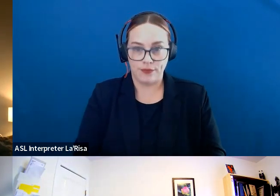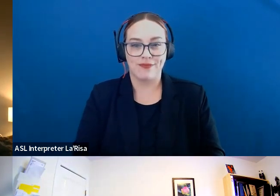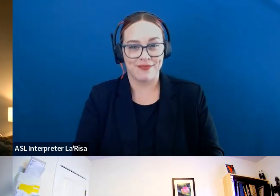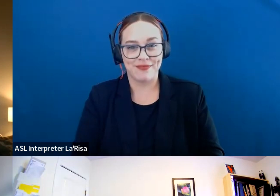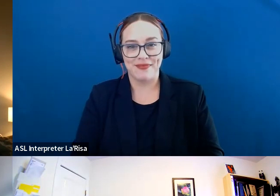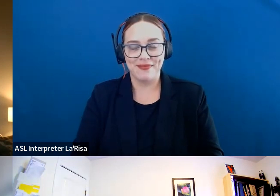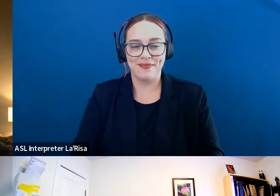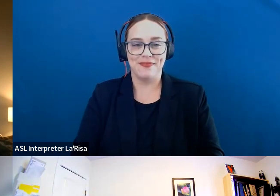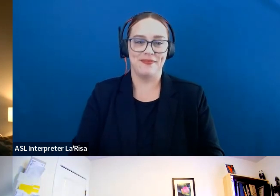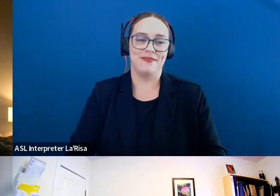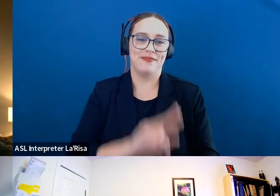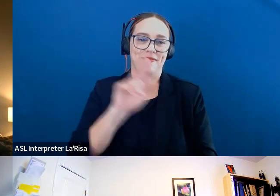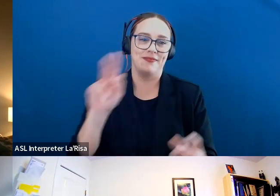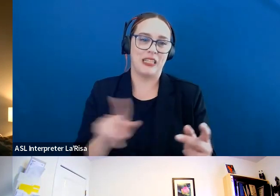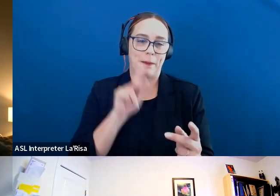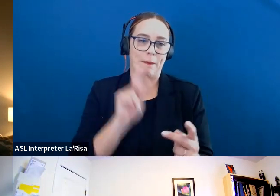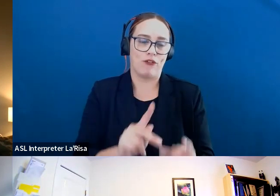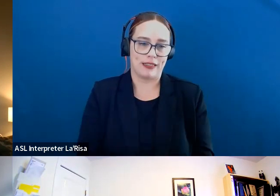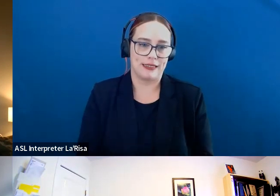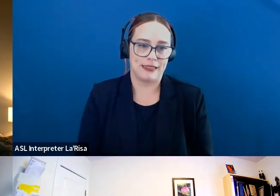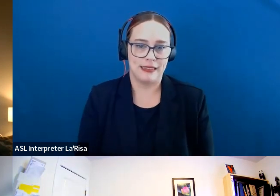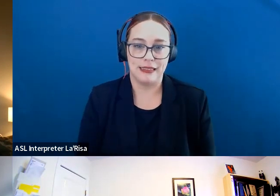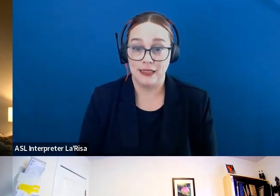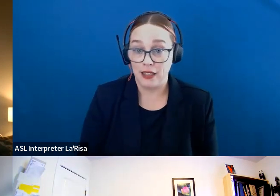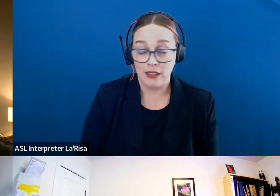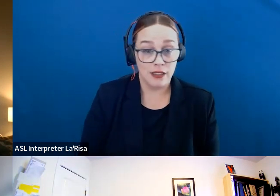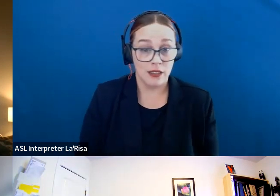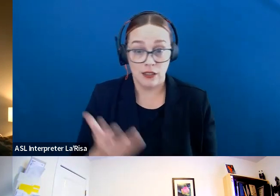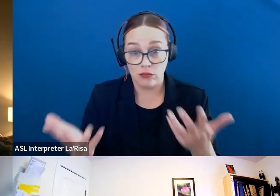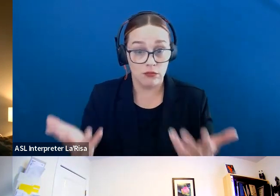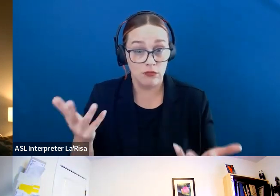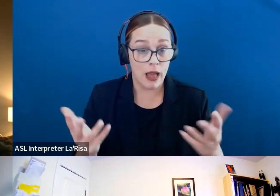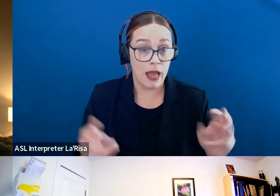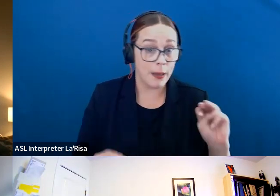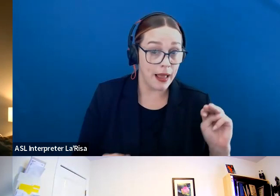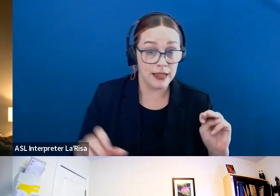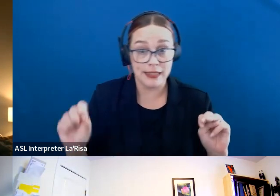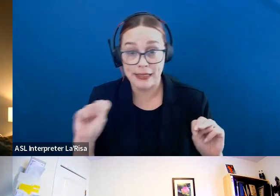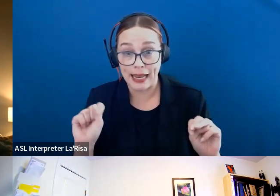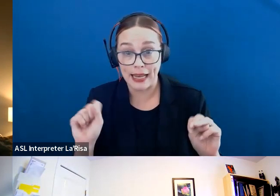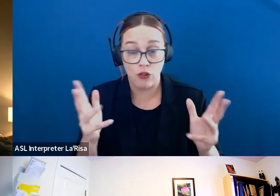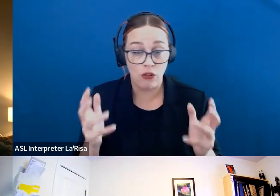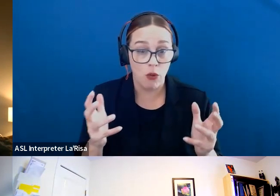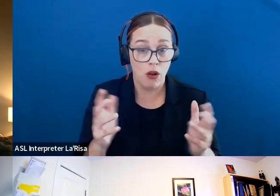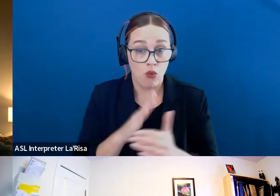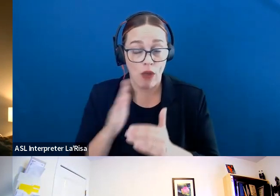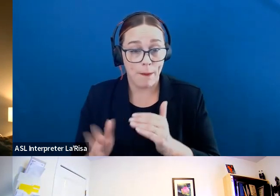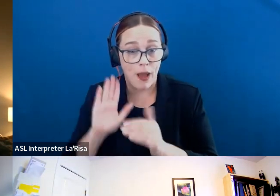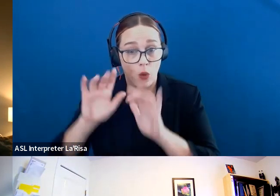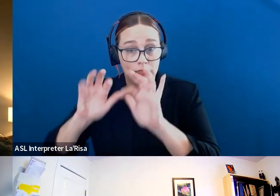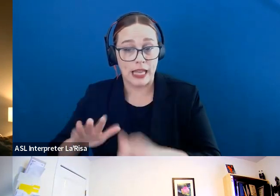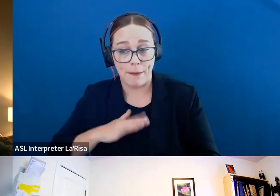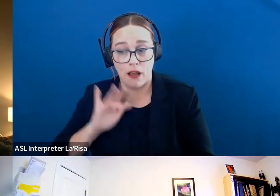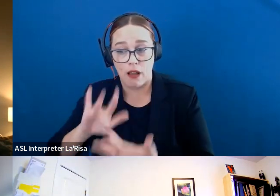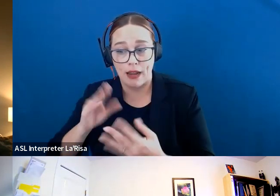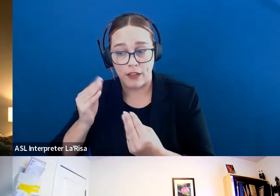Perfect. I don't know what Melanie, Sandy, did you want to just kind of wrap it up? And let me put my contact information in the chat real quick. Go